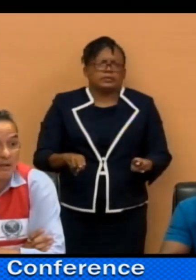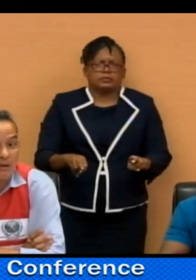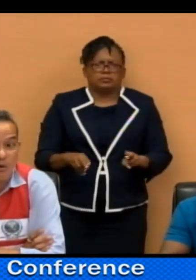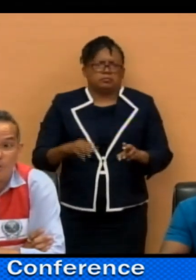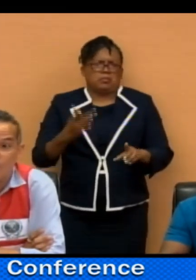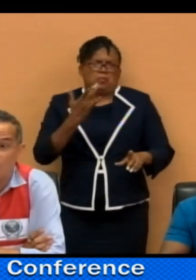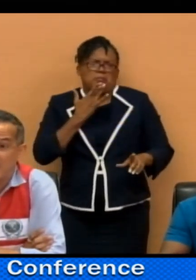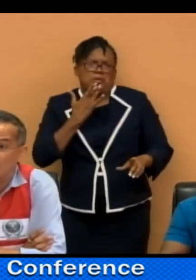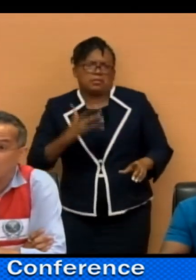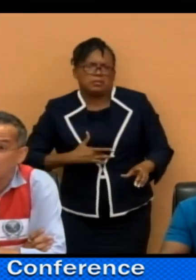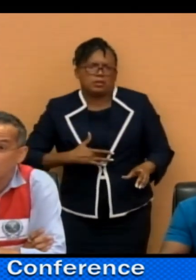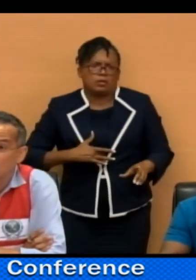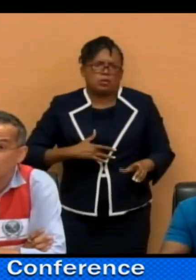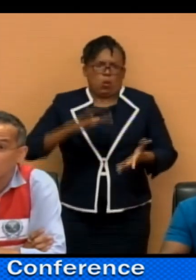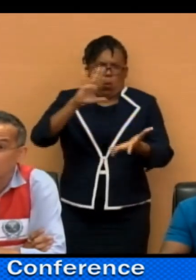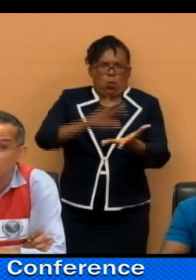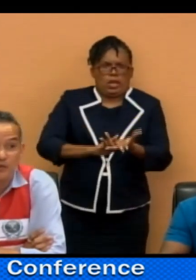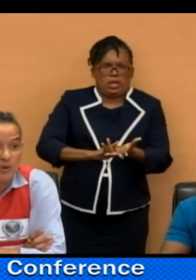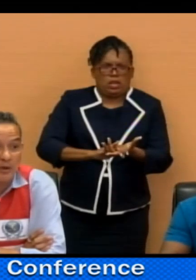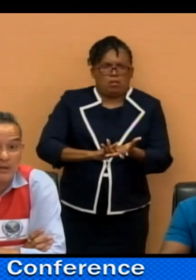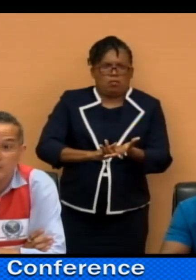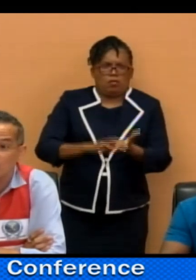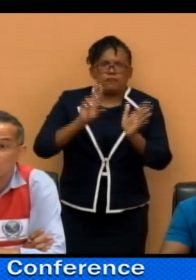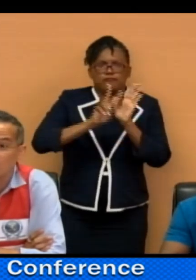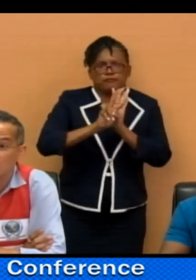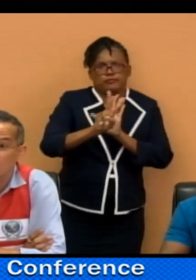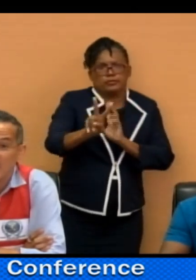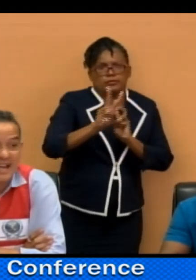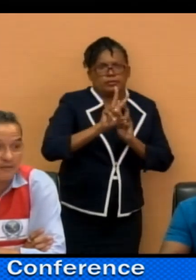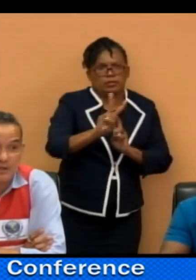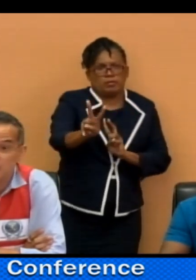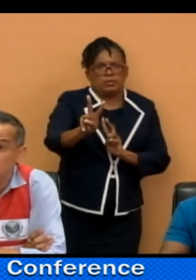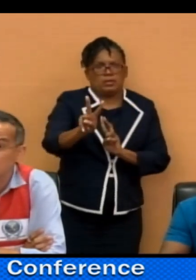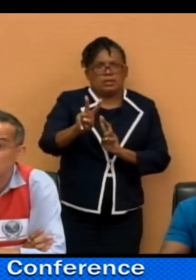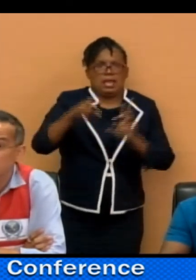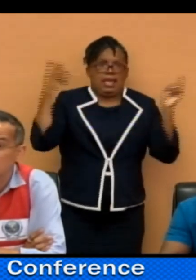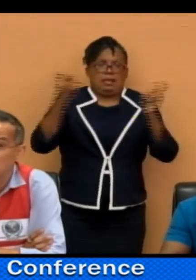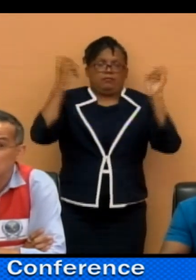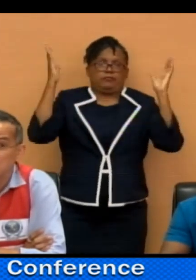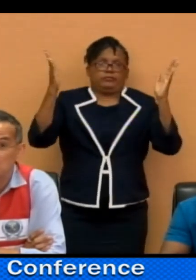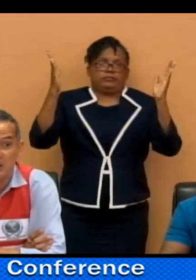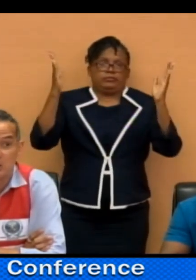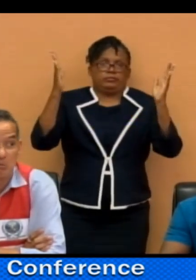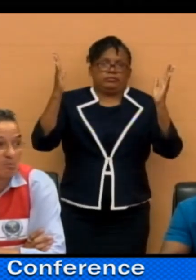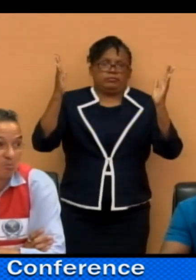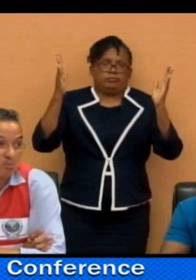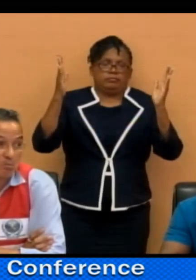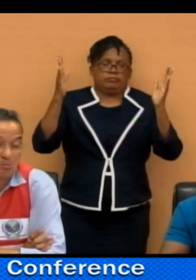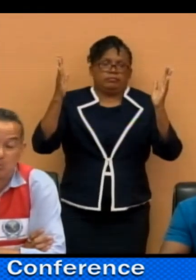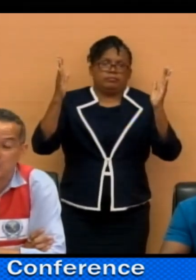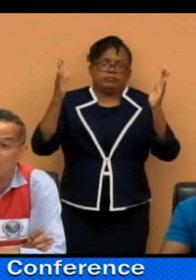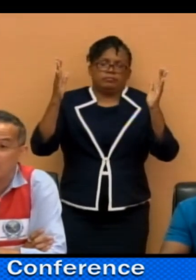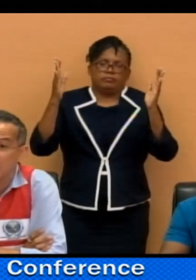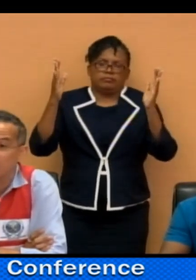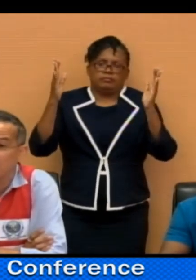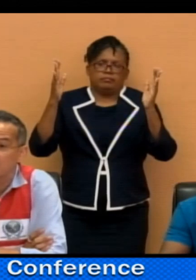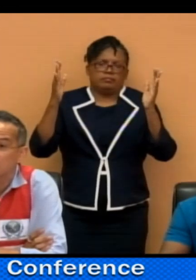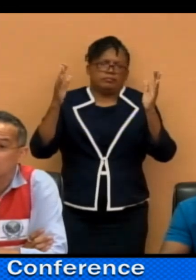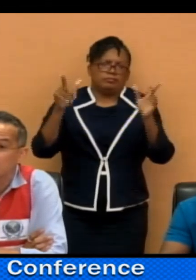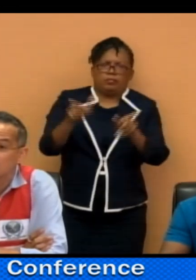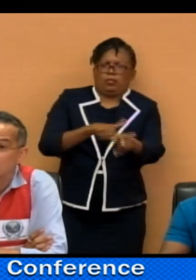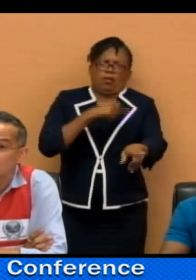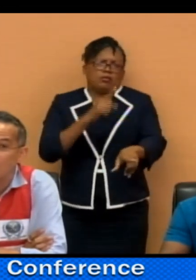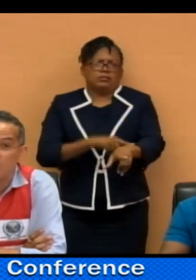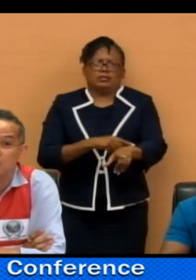Birthday, wedding, funeral, anniversary, just long-time